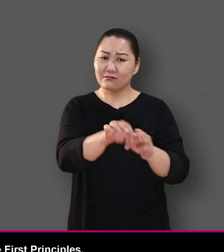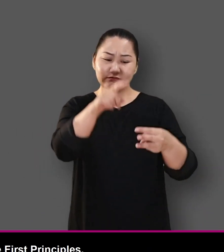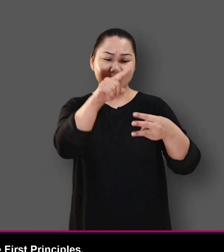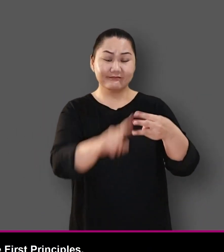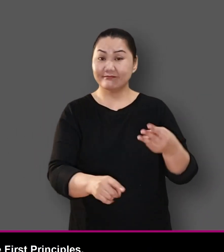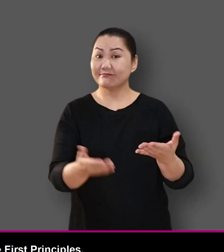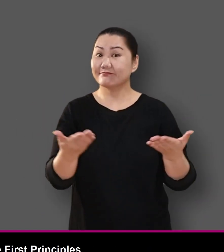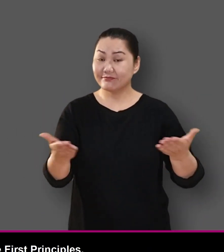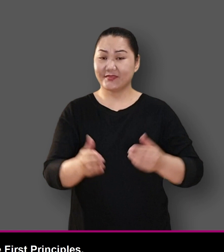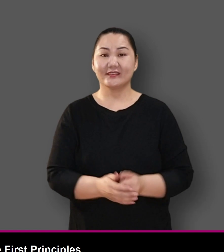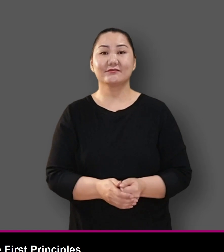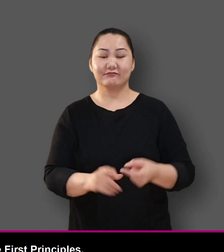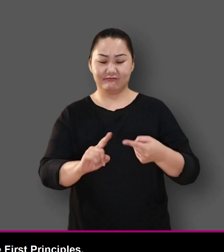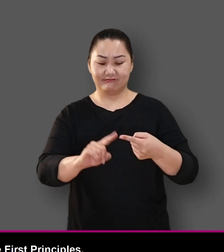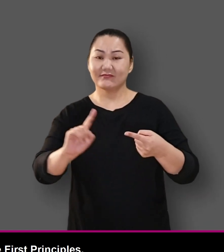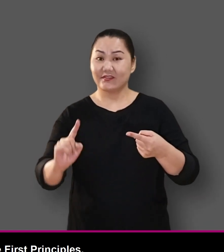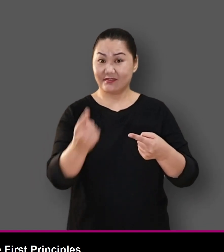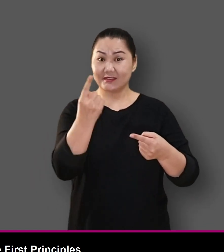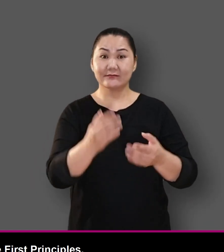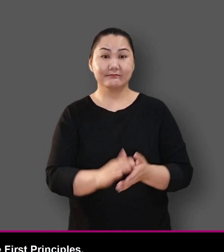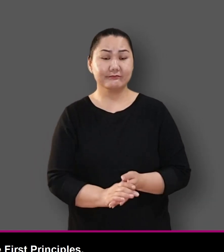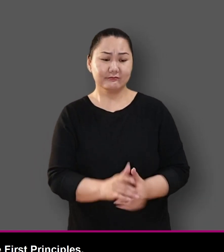are people-first principles,